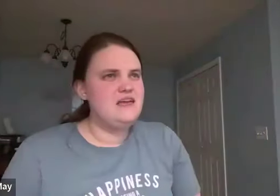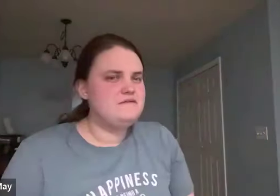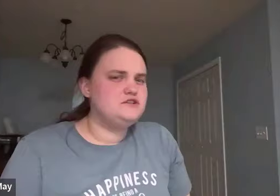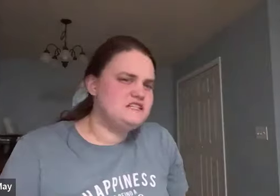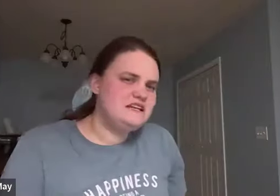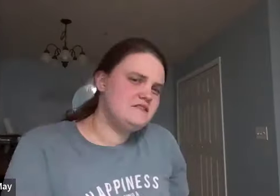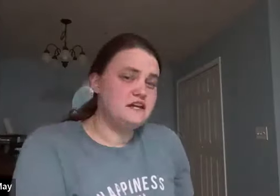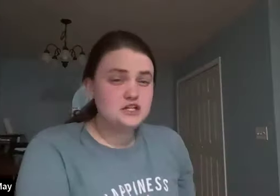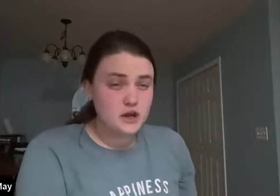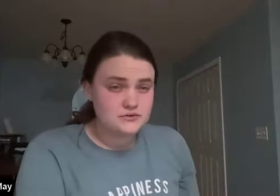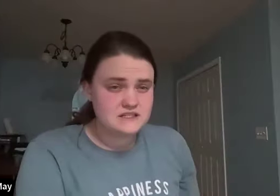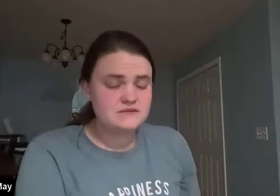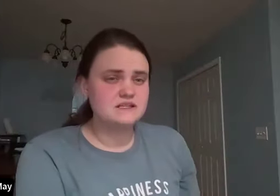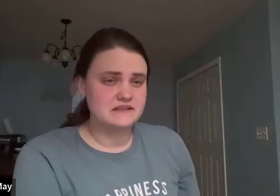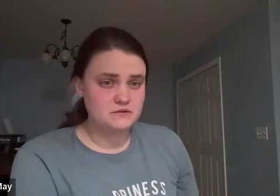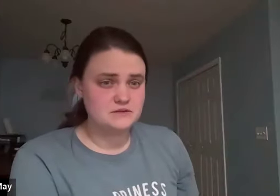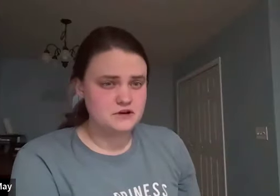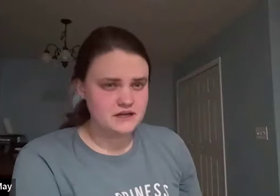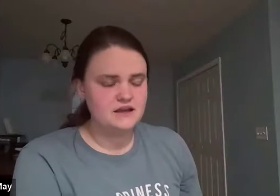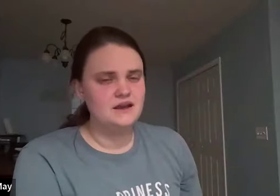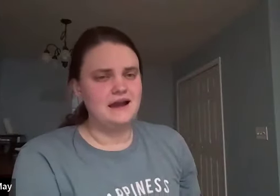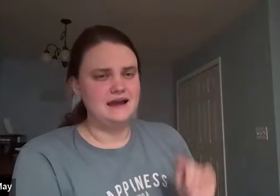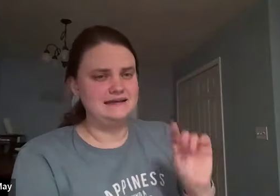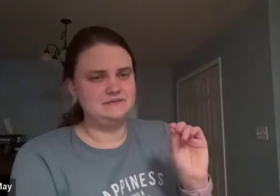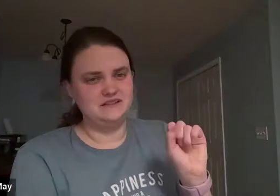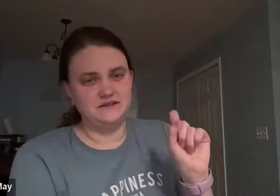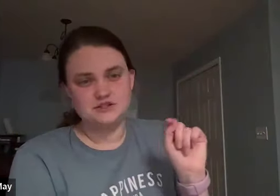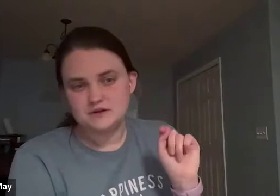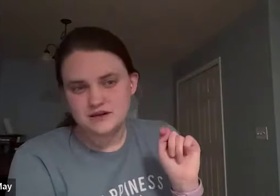If you did anything like toast, things like that with the bread, I typically fingerspell toast.